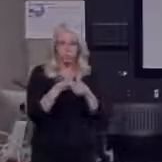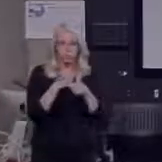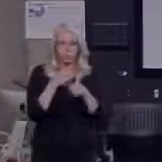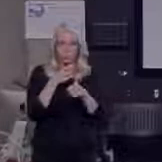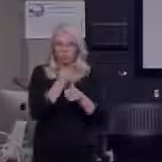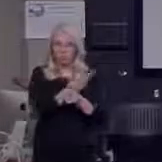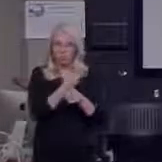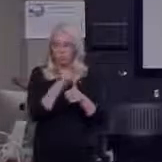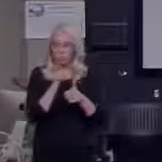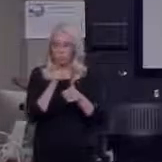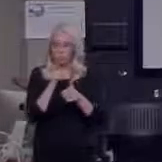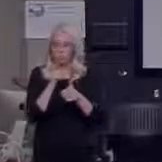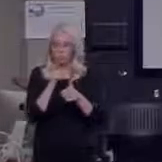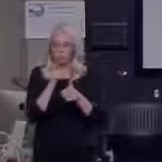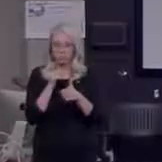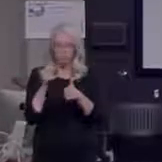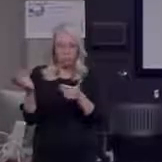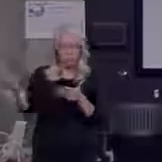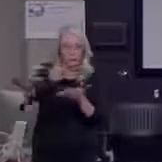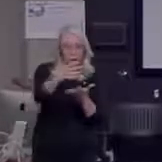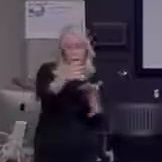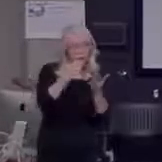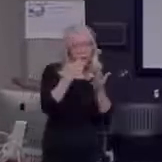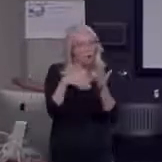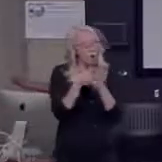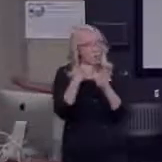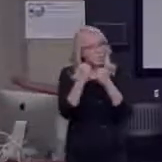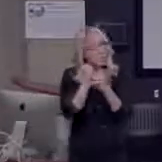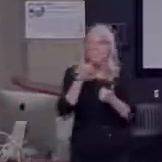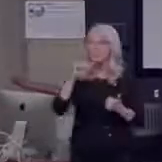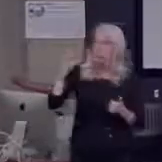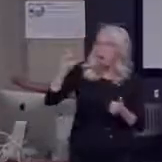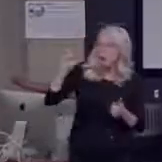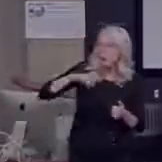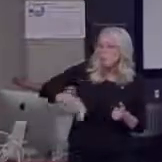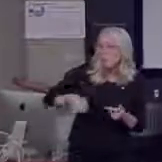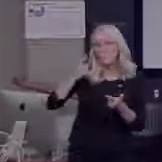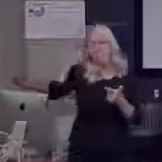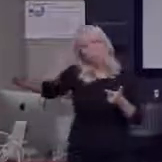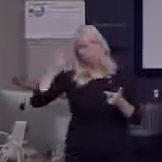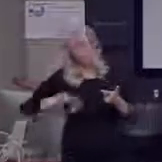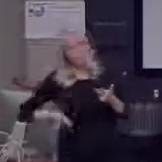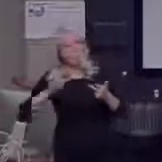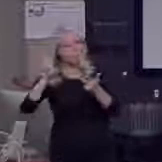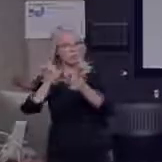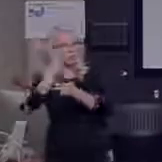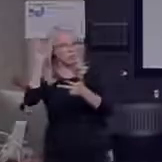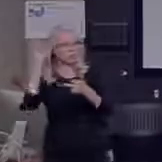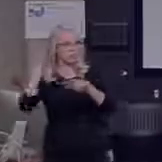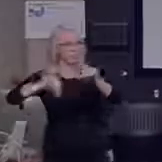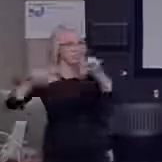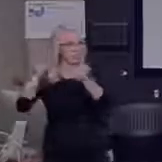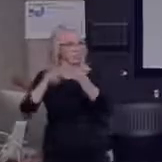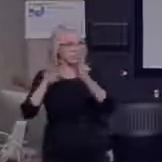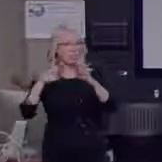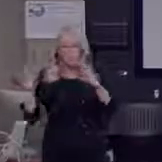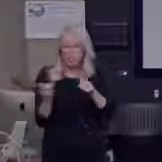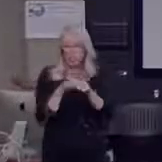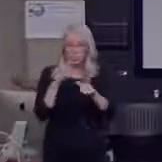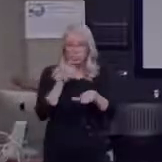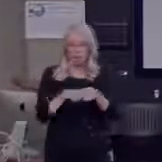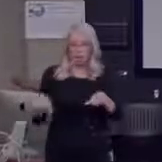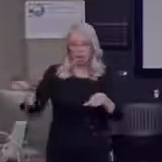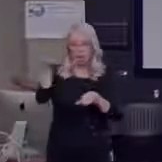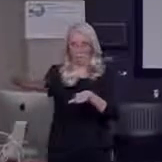the agencies, nonprofit, for-profit, the universities, the scientists. It was the first time they ever sat around a table